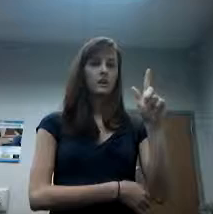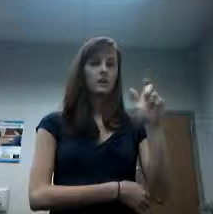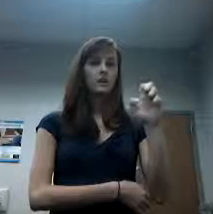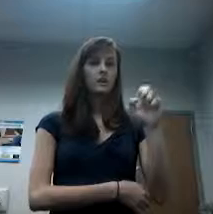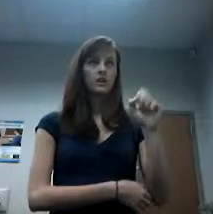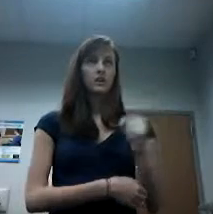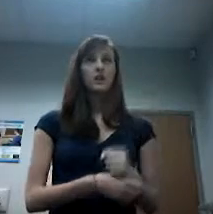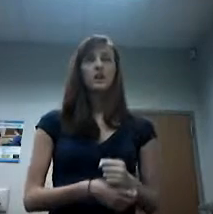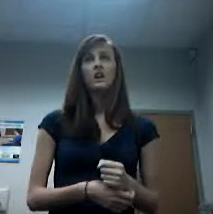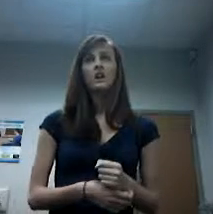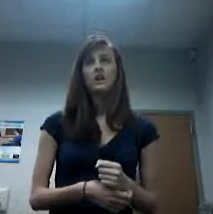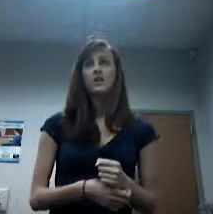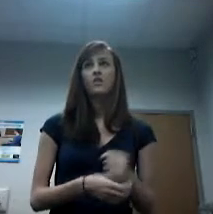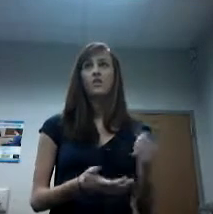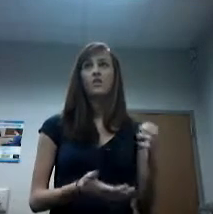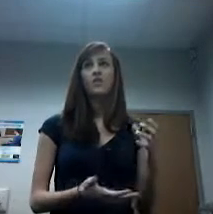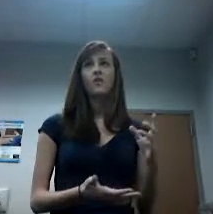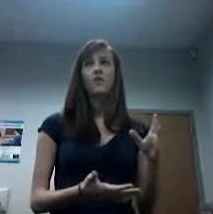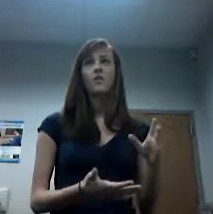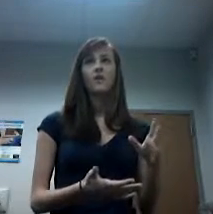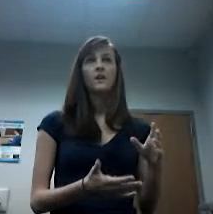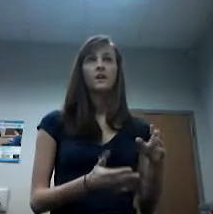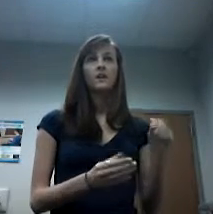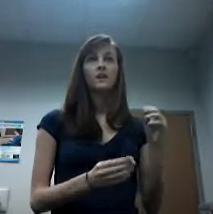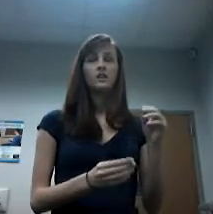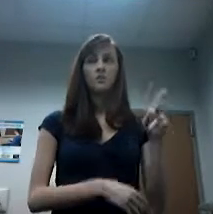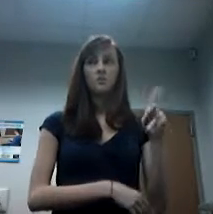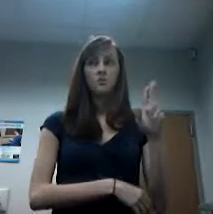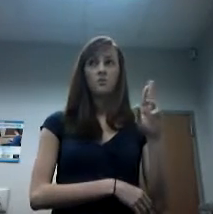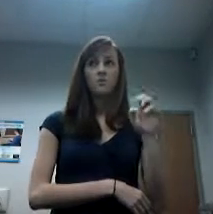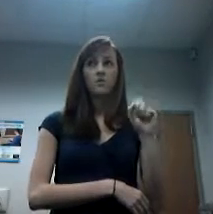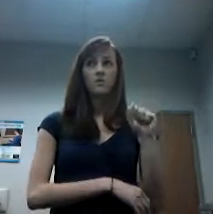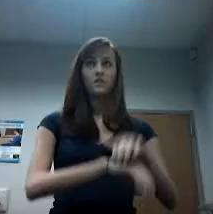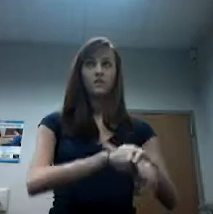fight, and the British aren't going to get this done so easily. Any questions?